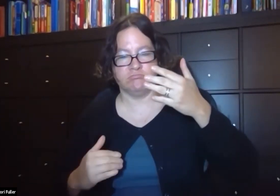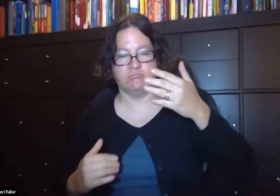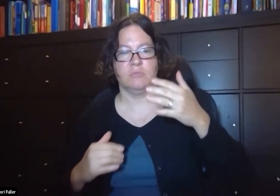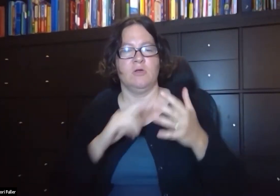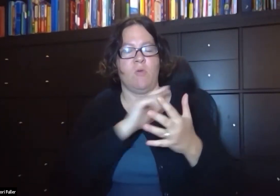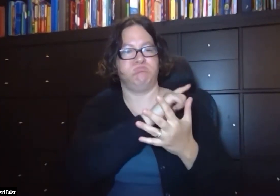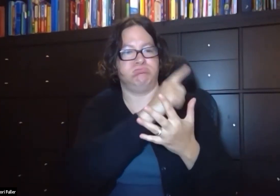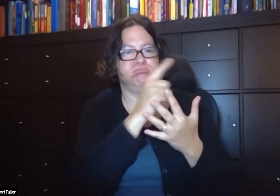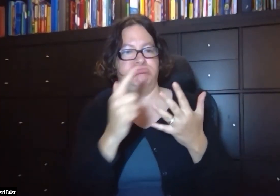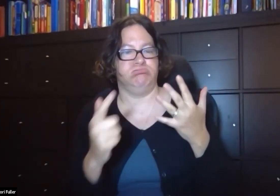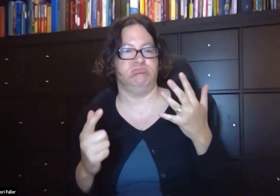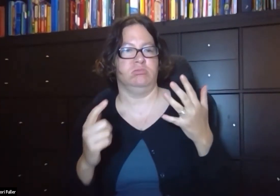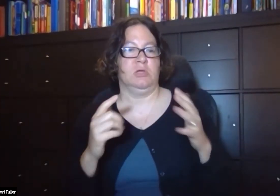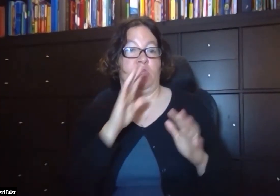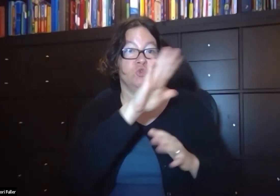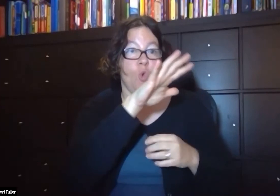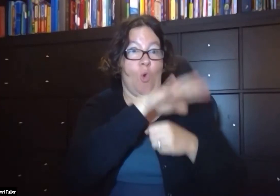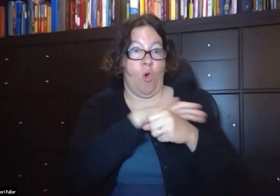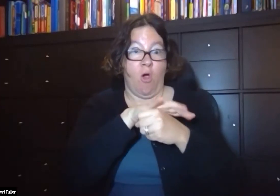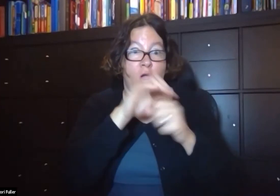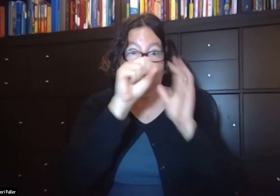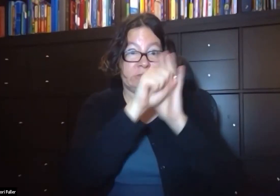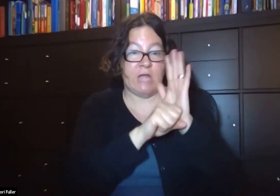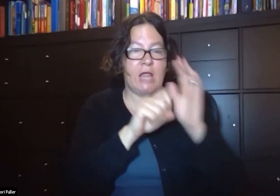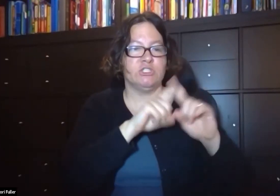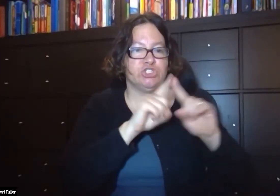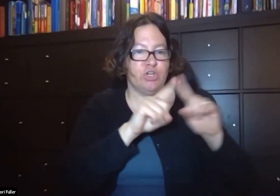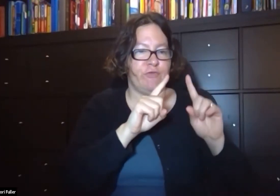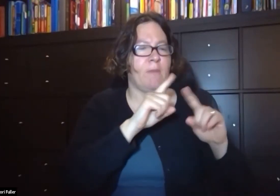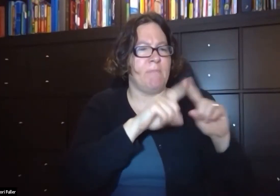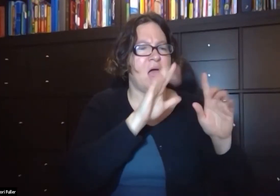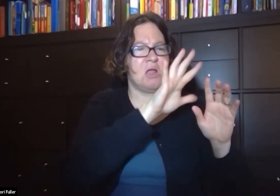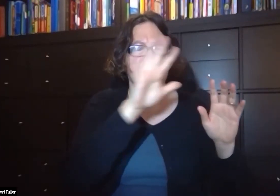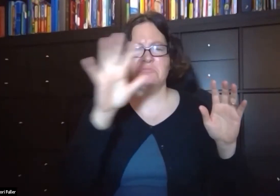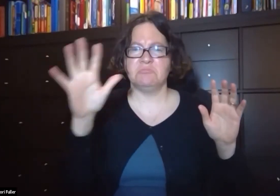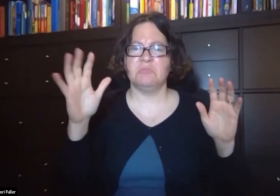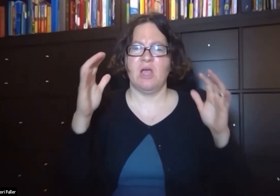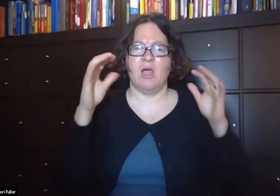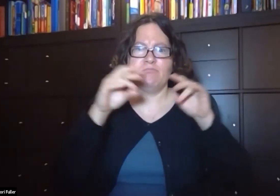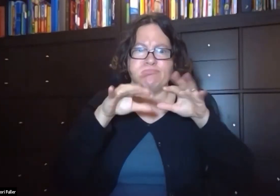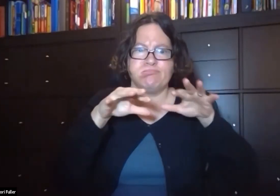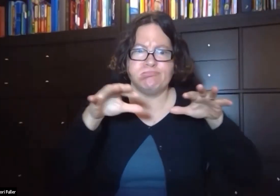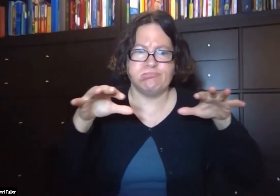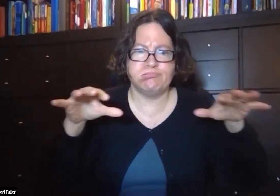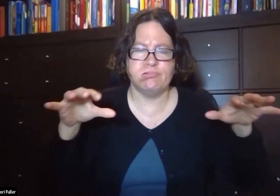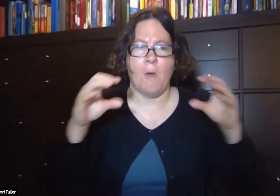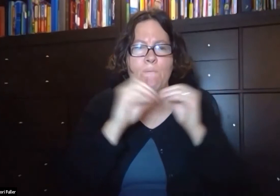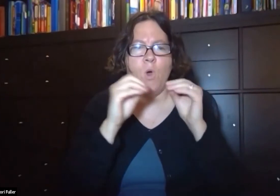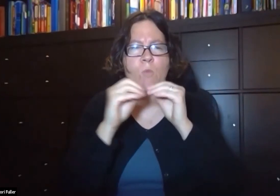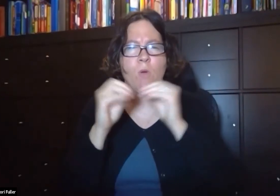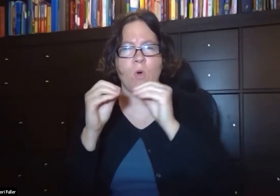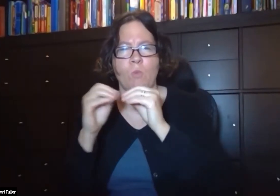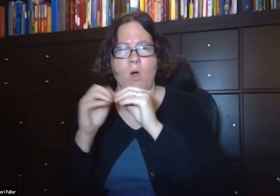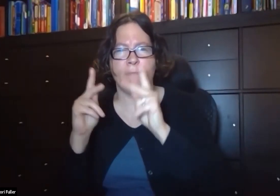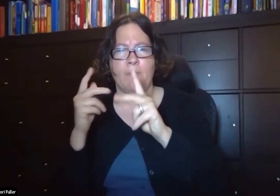the healthcare workers were the first people to be vaccinated, and people over 65.